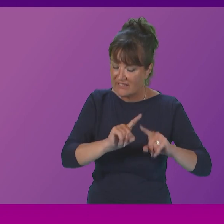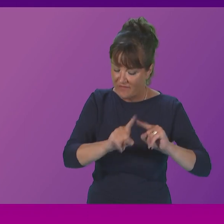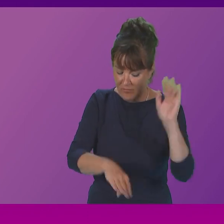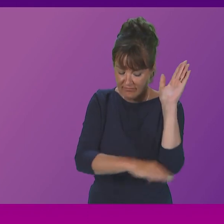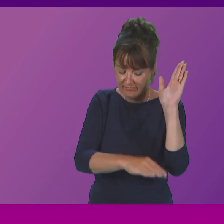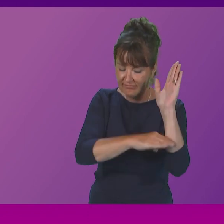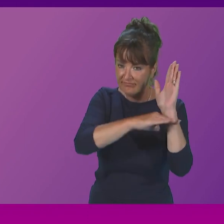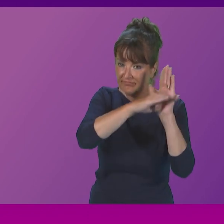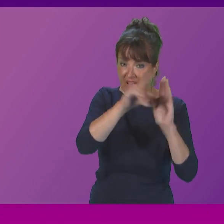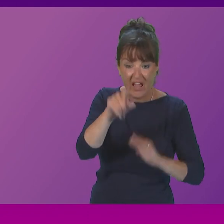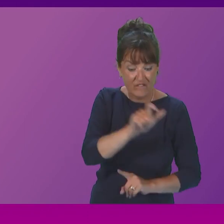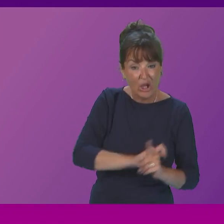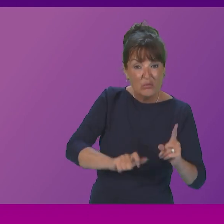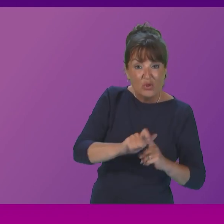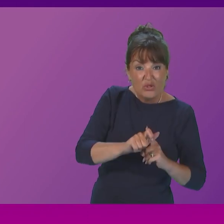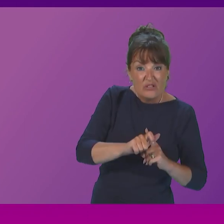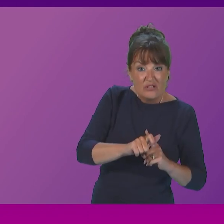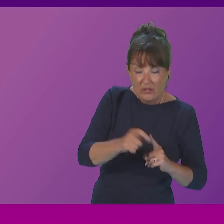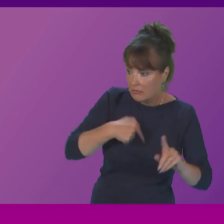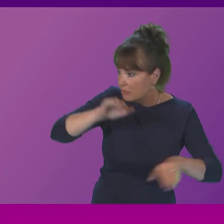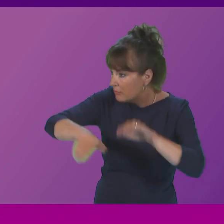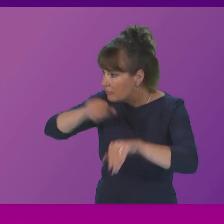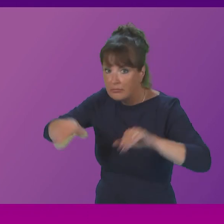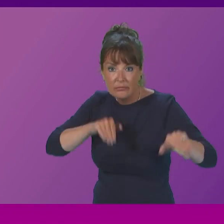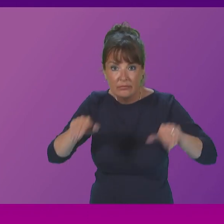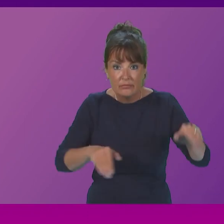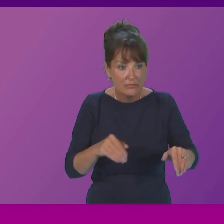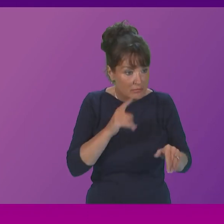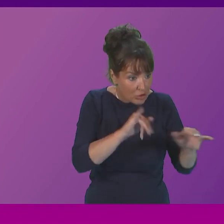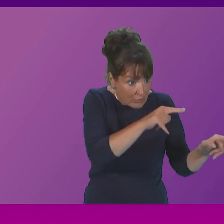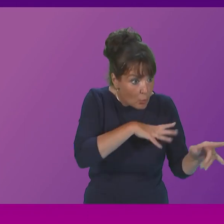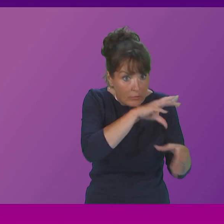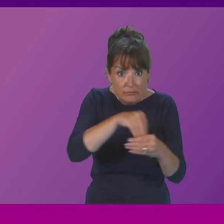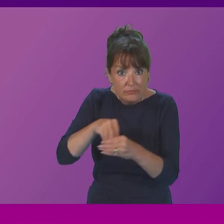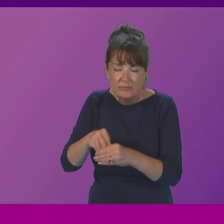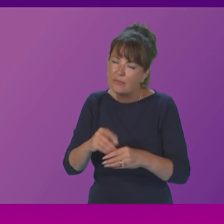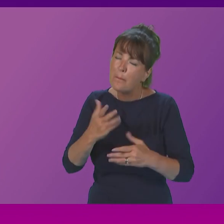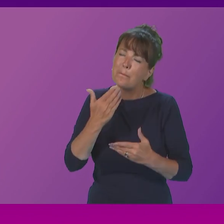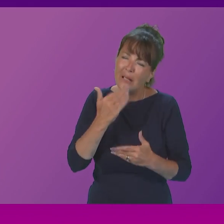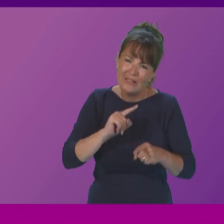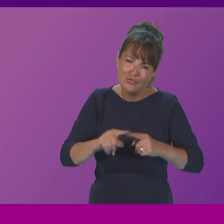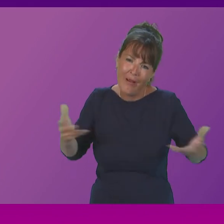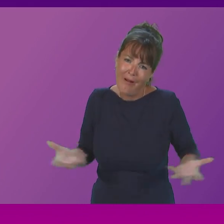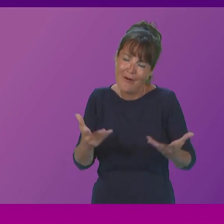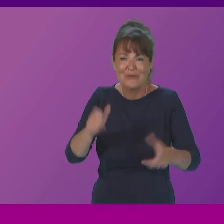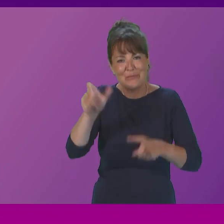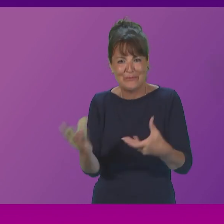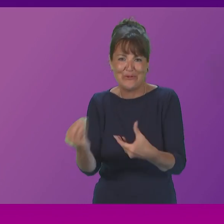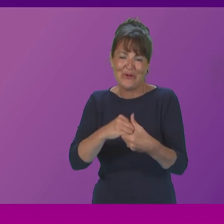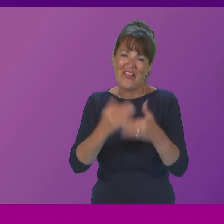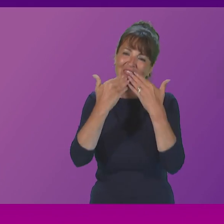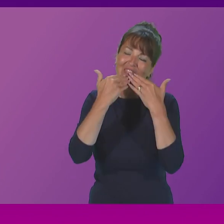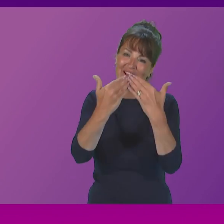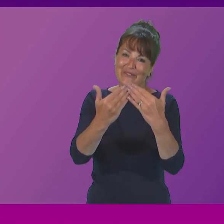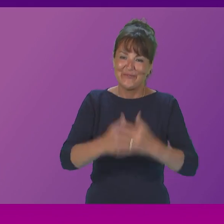level. If you're on the community side, reach out to everybody, whatever level you're at. Always reach out. Thank you very much